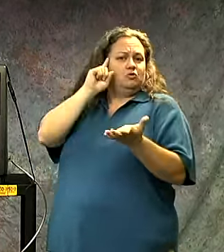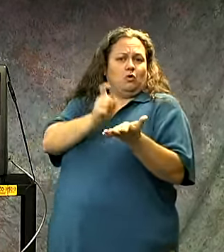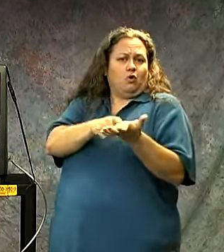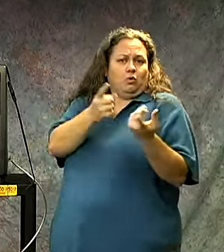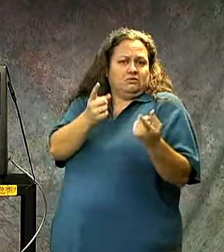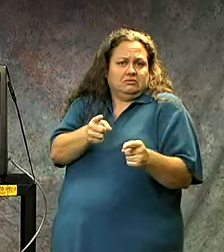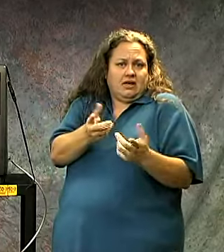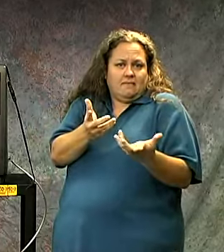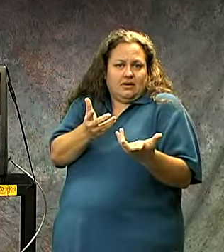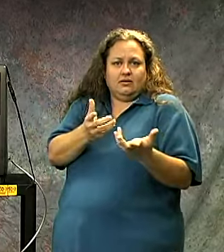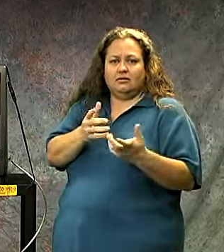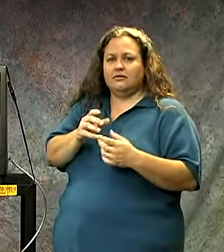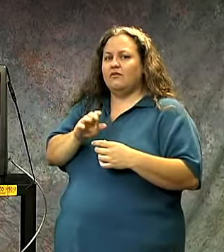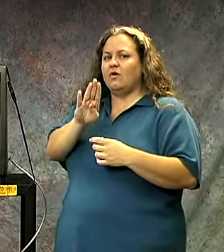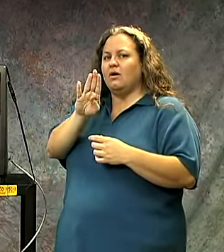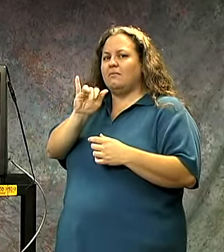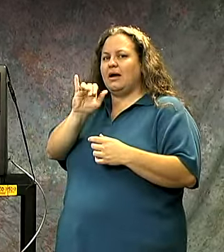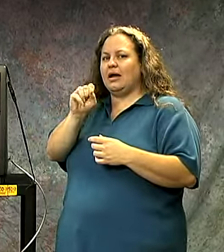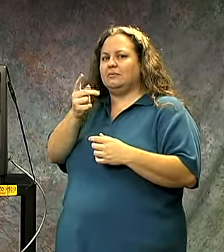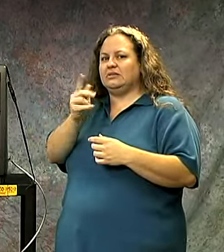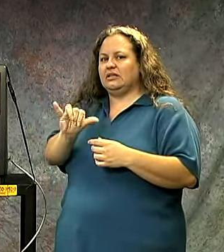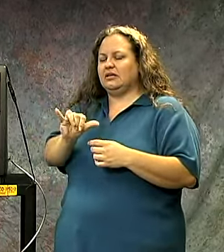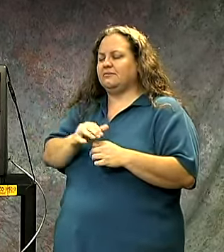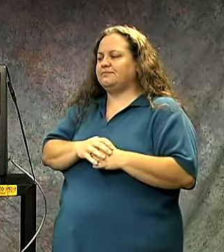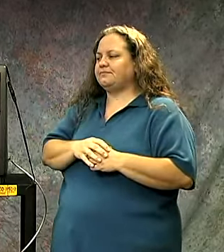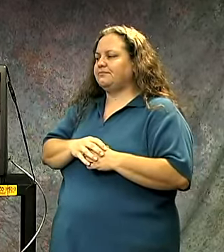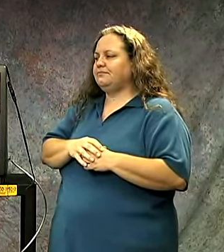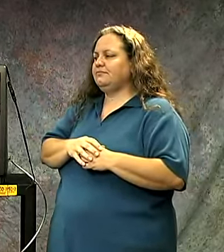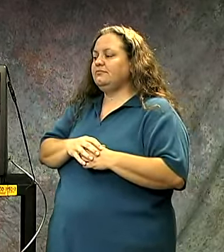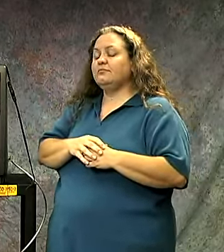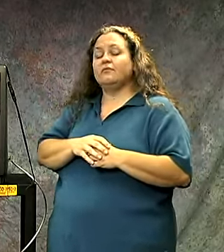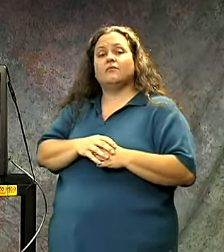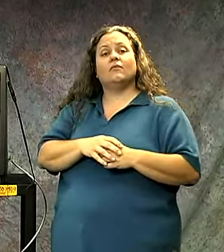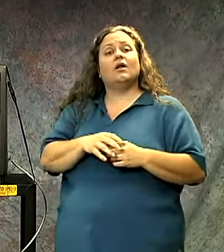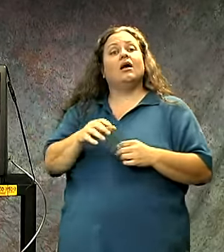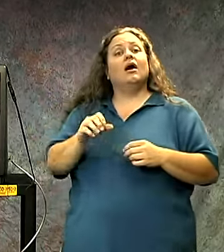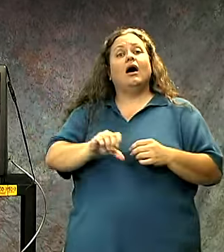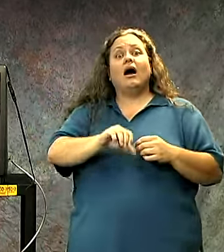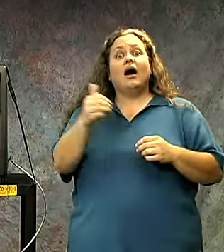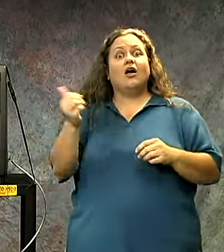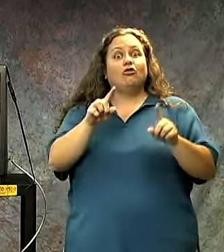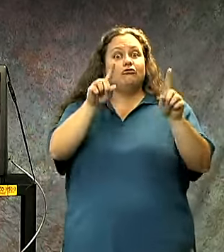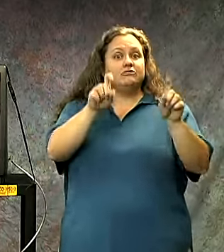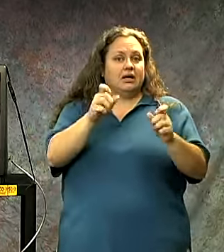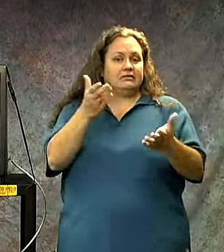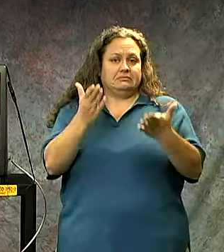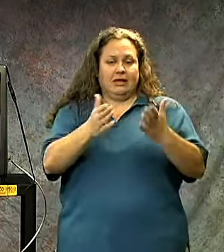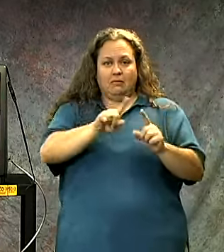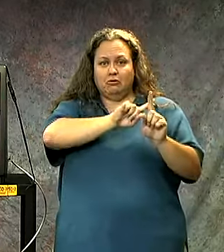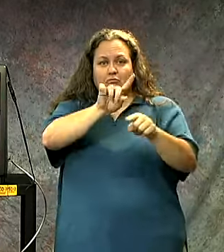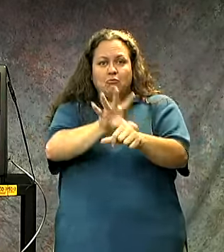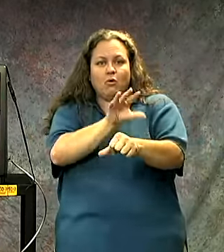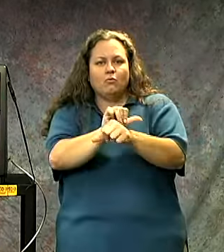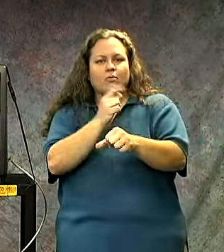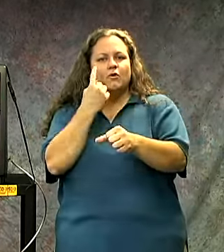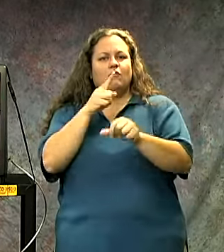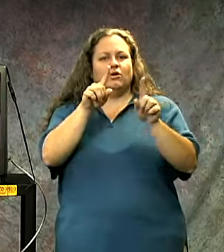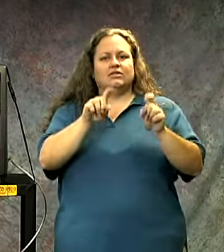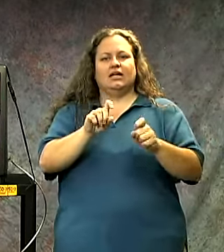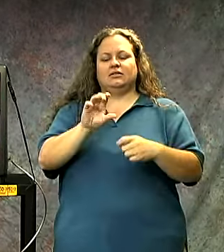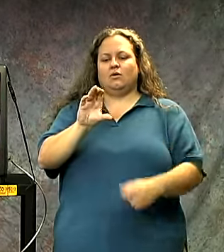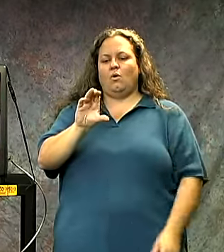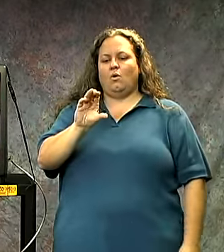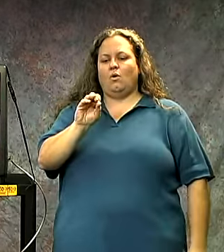is being done at the time. Another type of test your doctor may send you to for various symptoms is